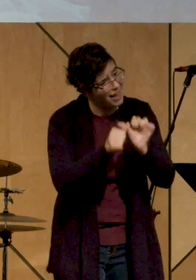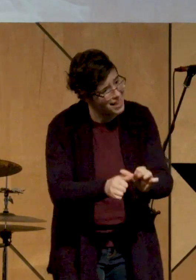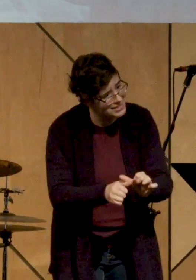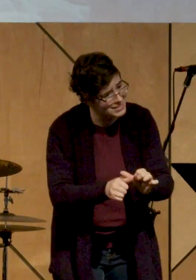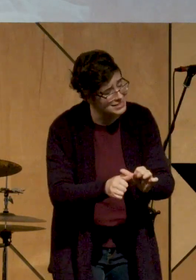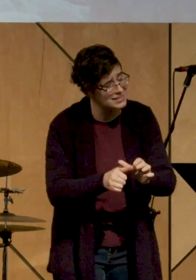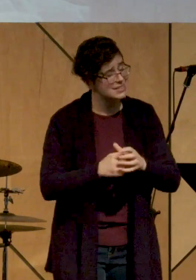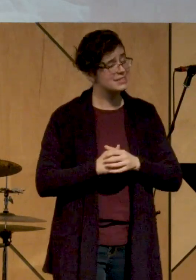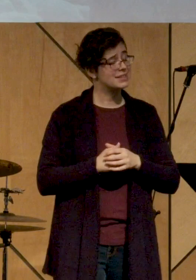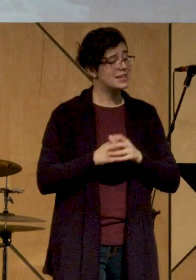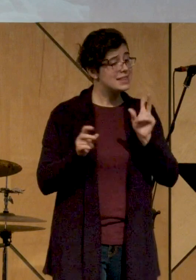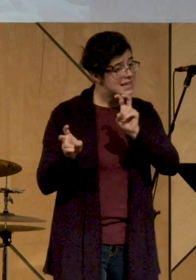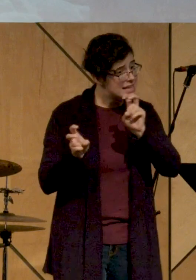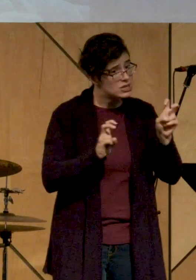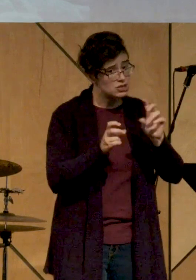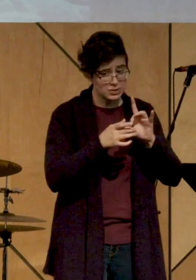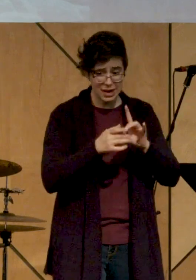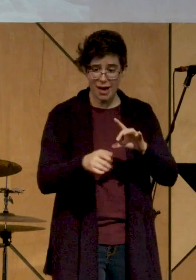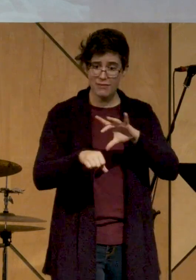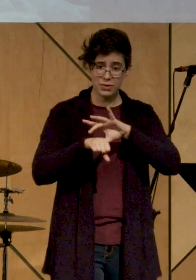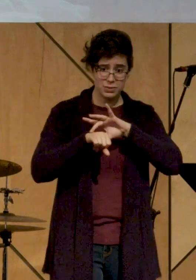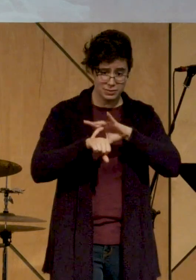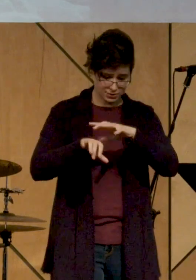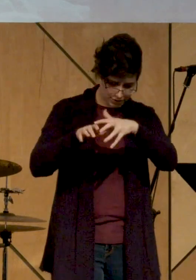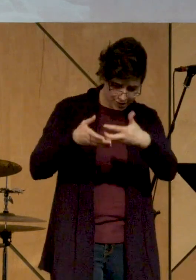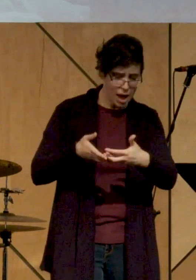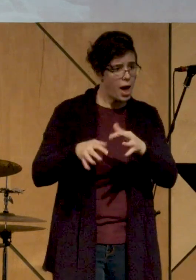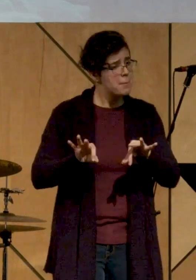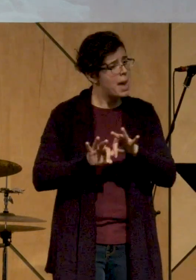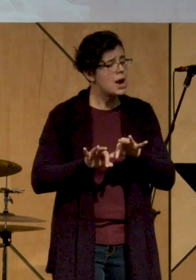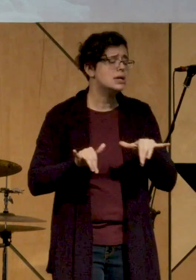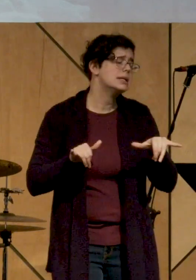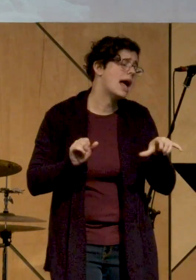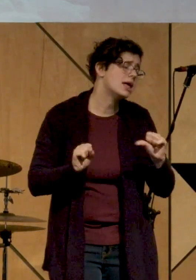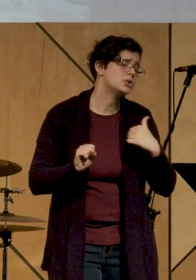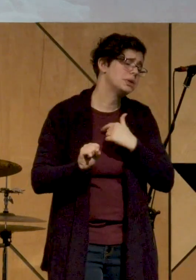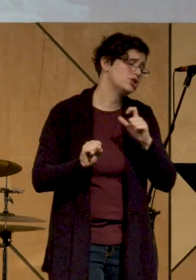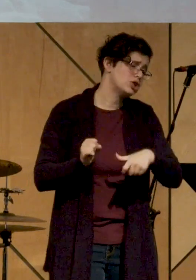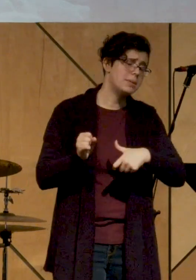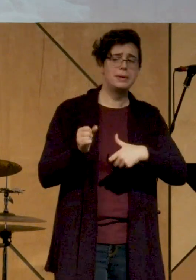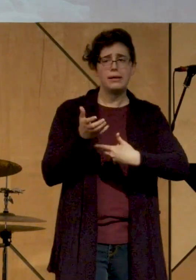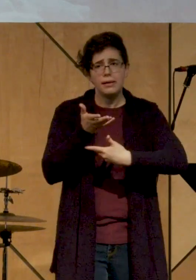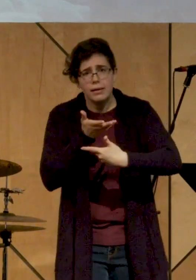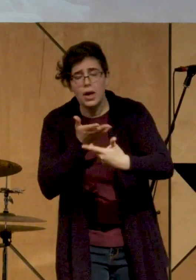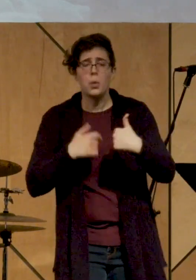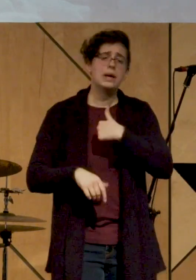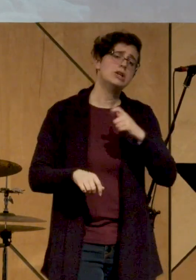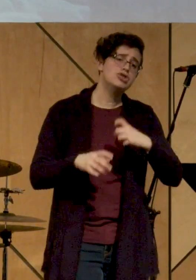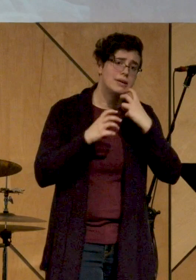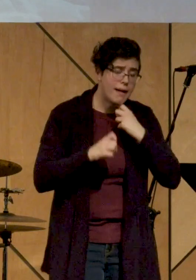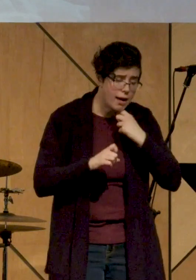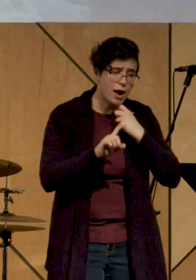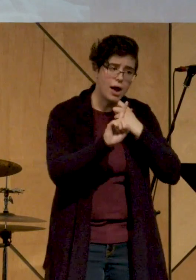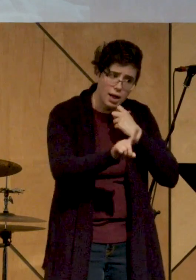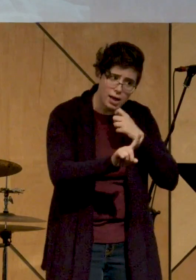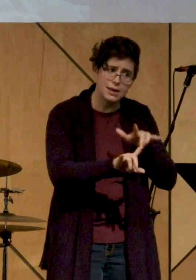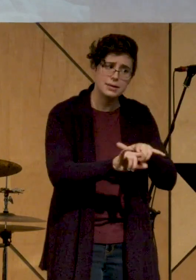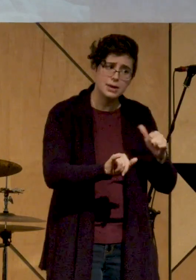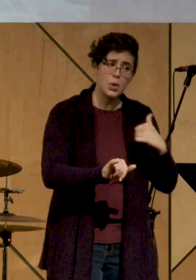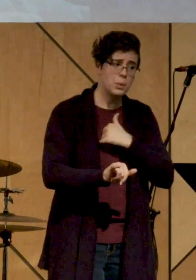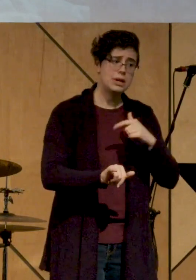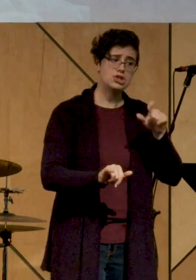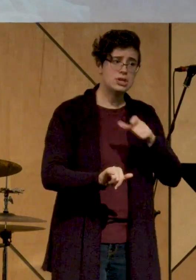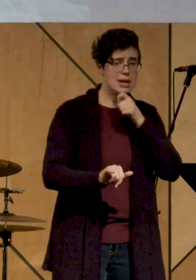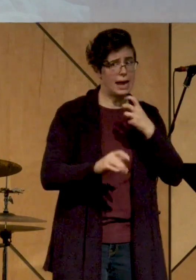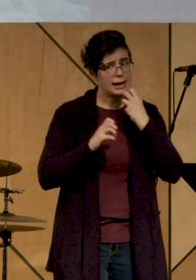things. The issues of this world matter. We should be engaged and we should care, but we should